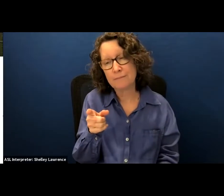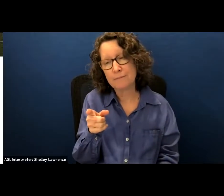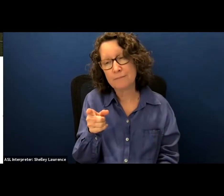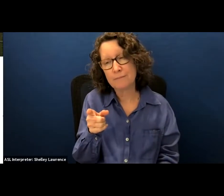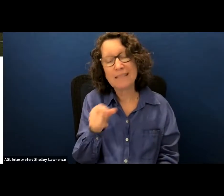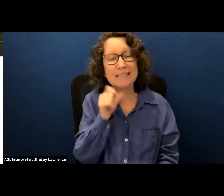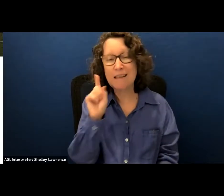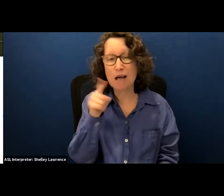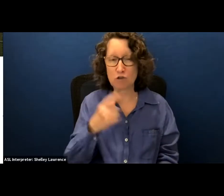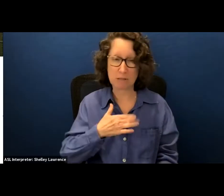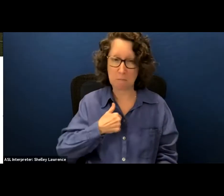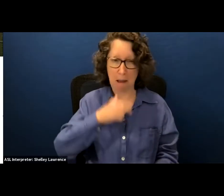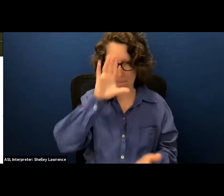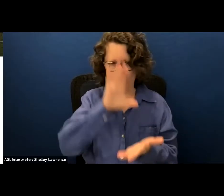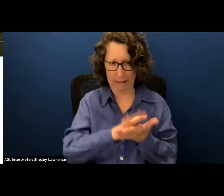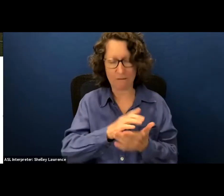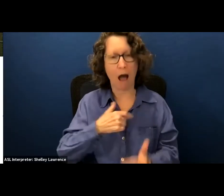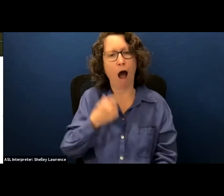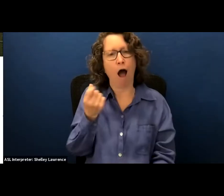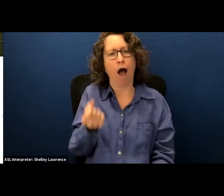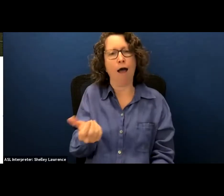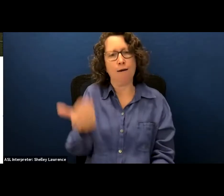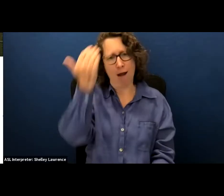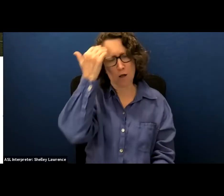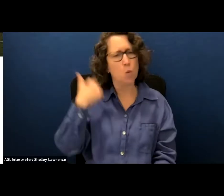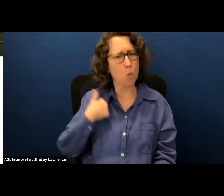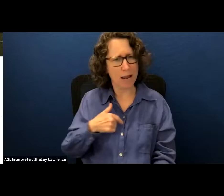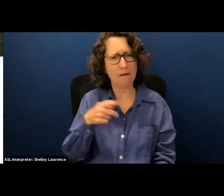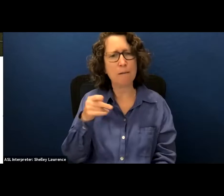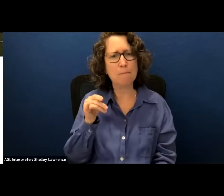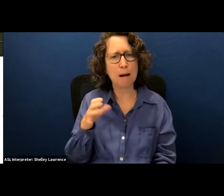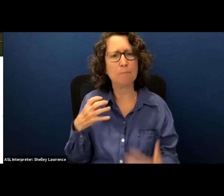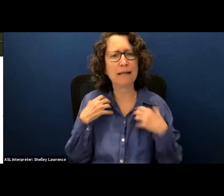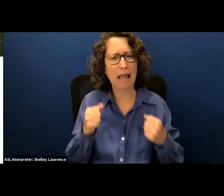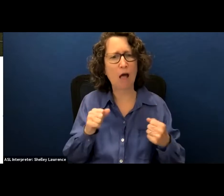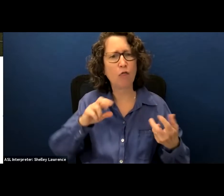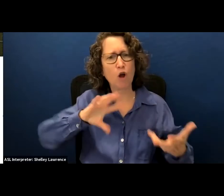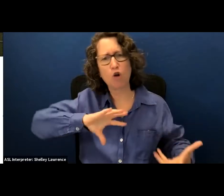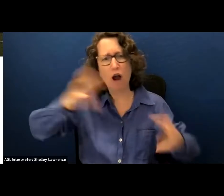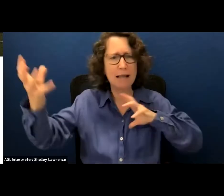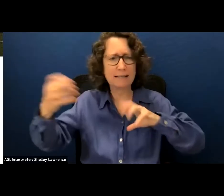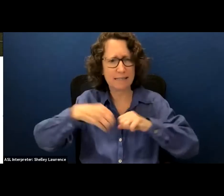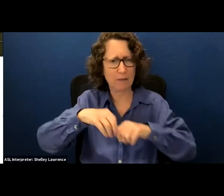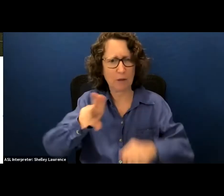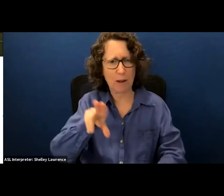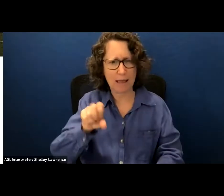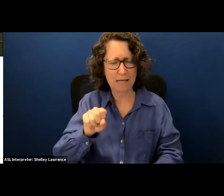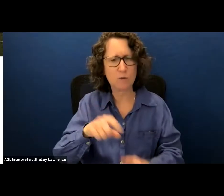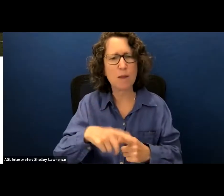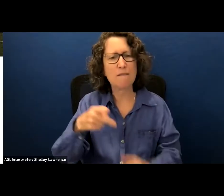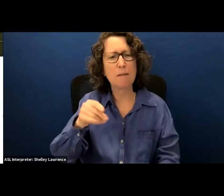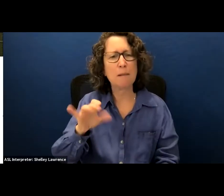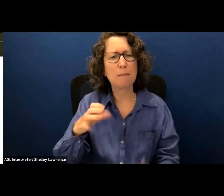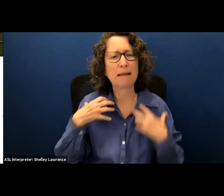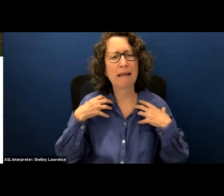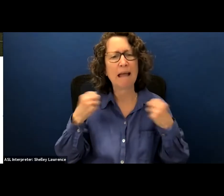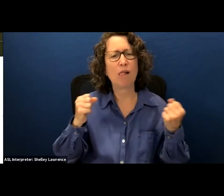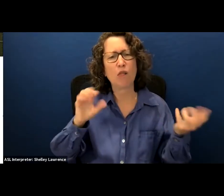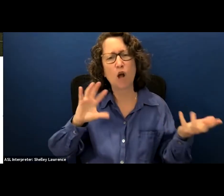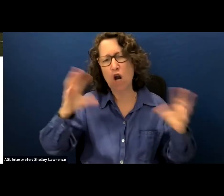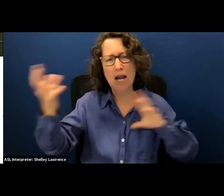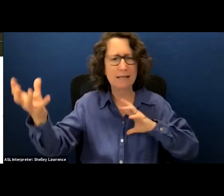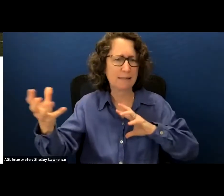it's not just my belief, it's my knowledge that we have a public health crisis in the United States. We have a public health crisis